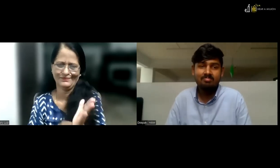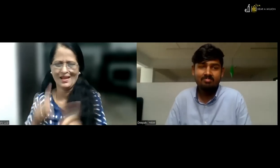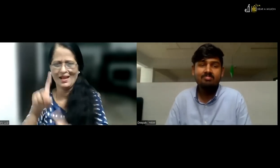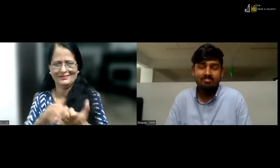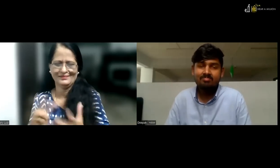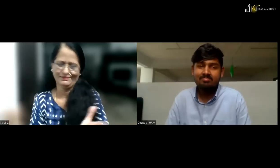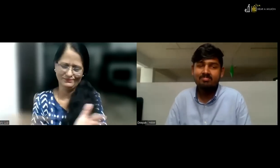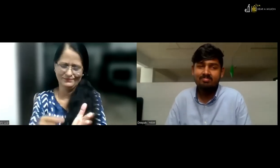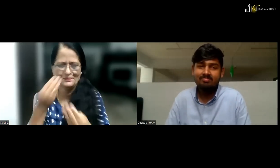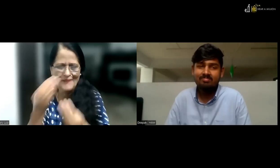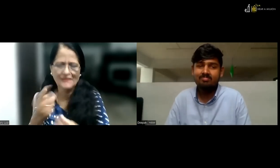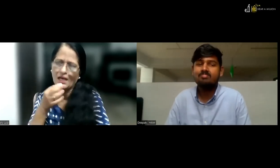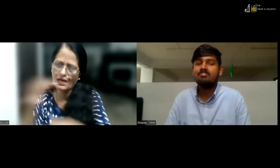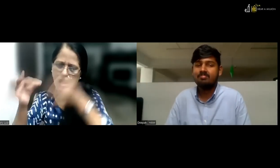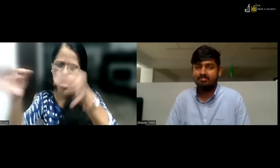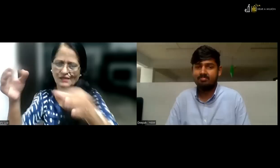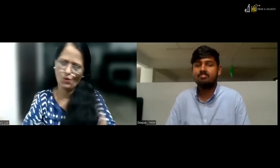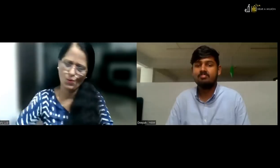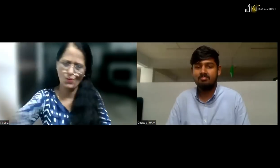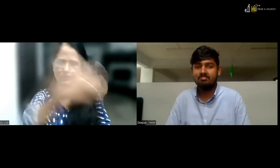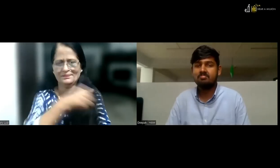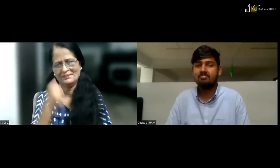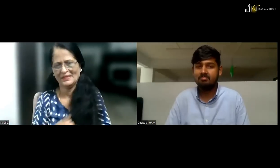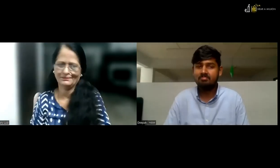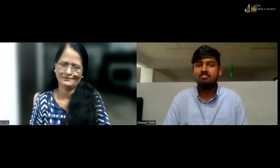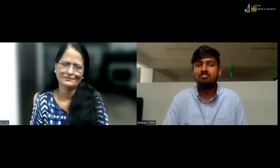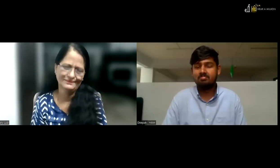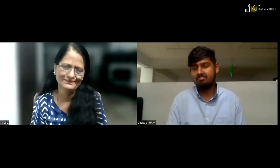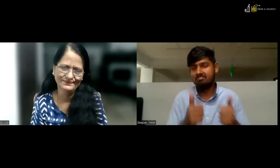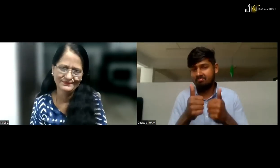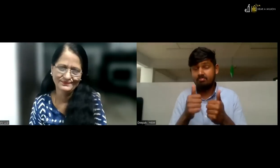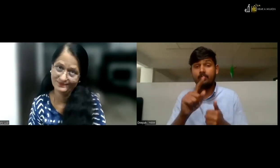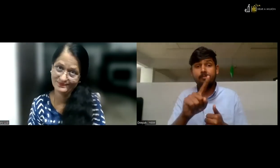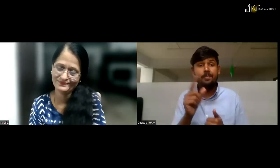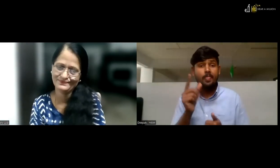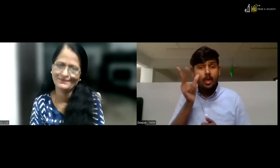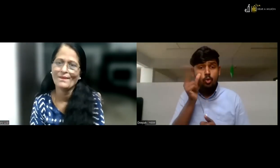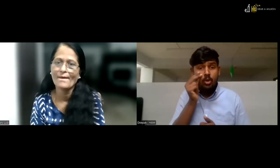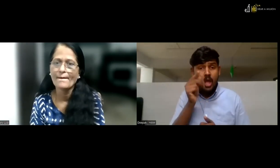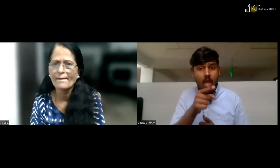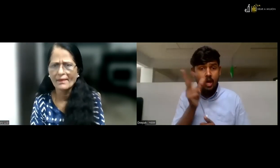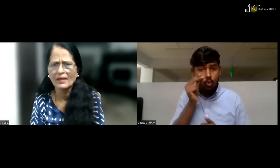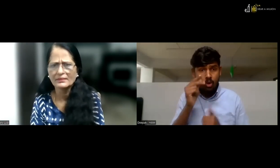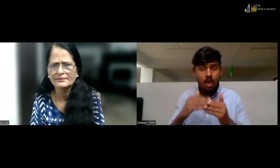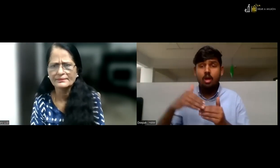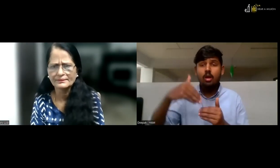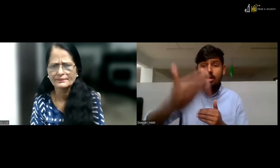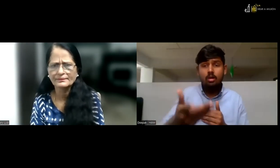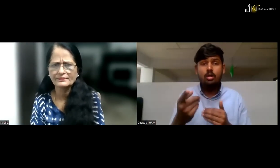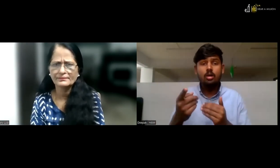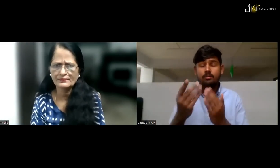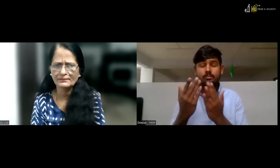so they even can fill up the form. So we just wanted everyone, we will request everyone to just fill up this